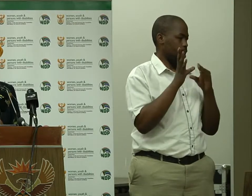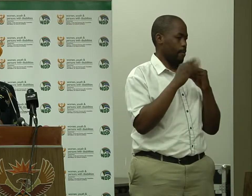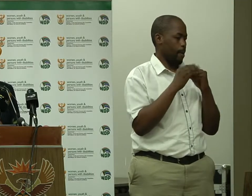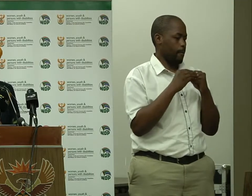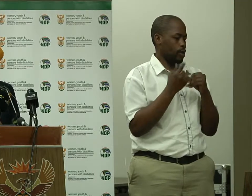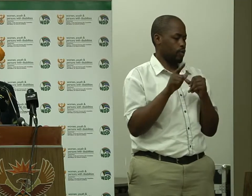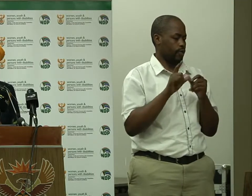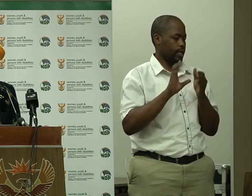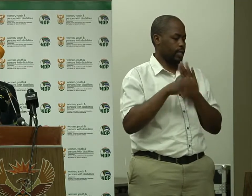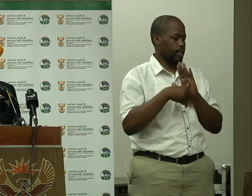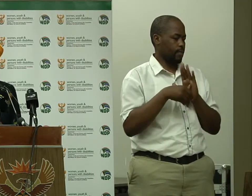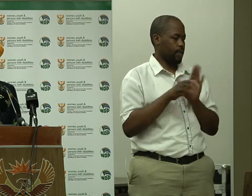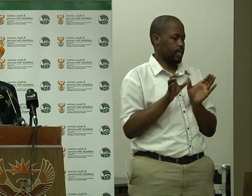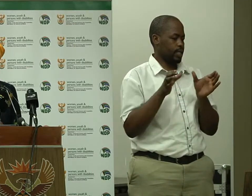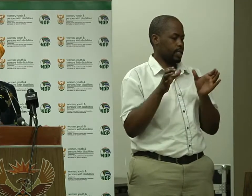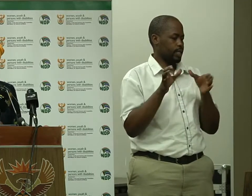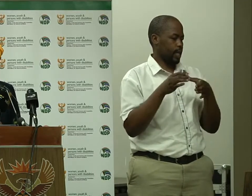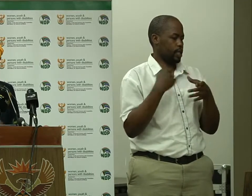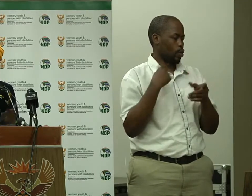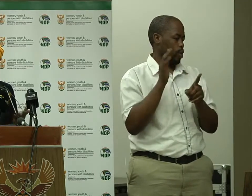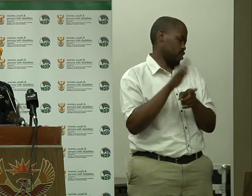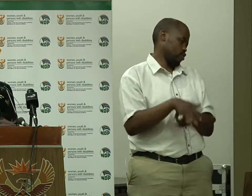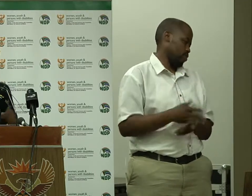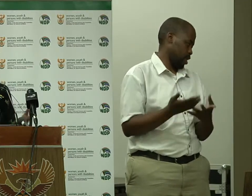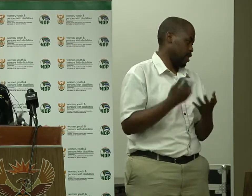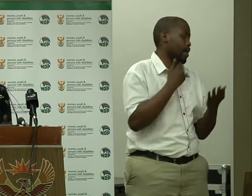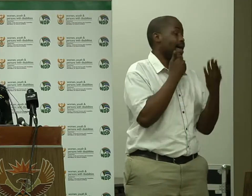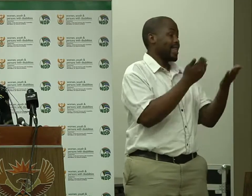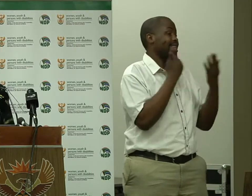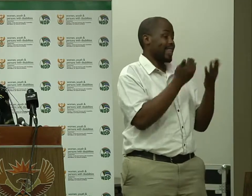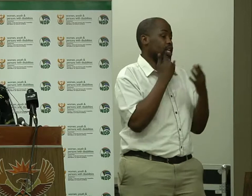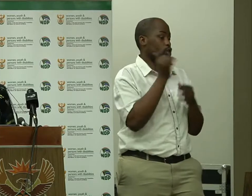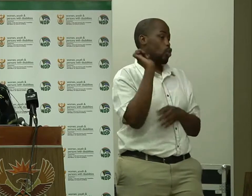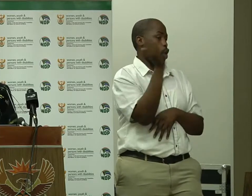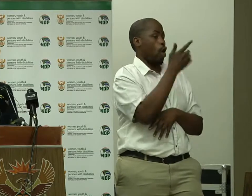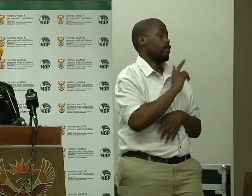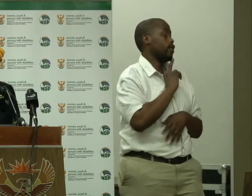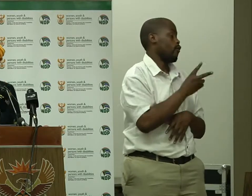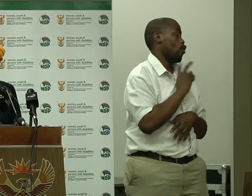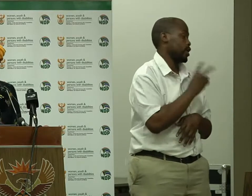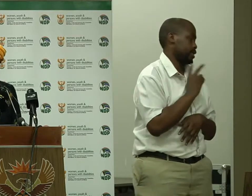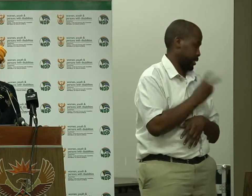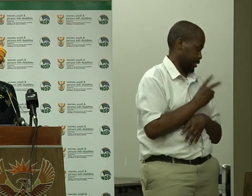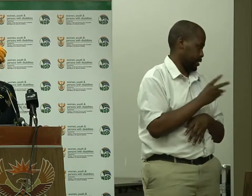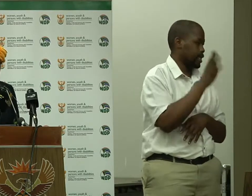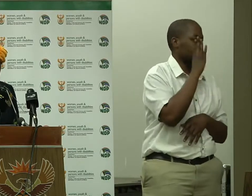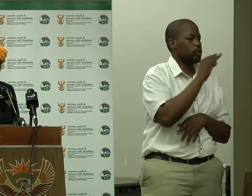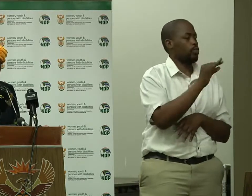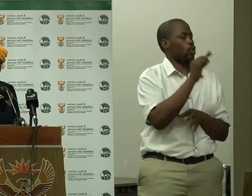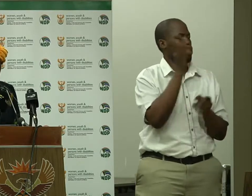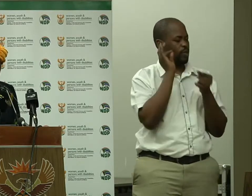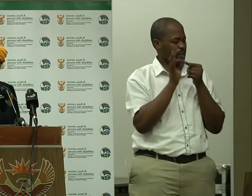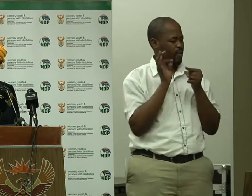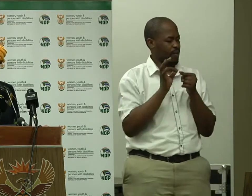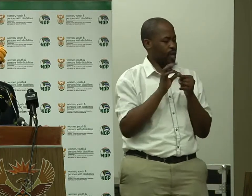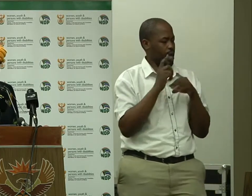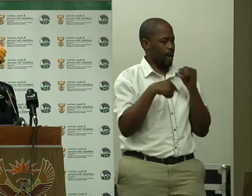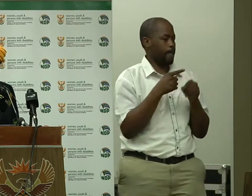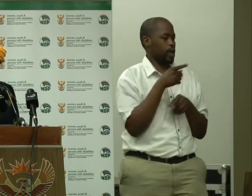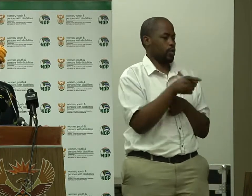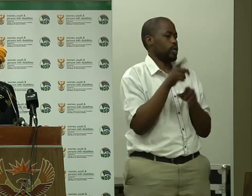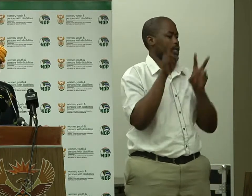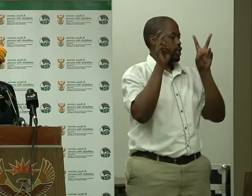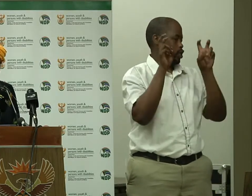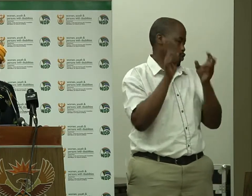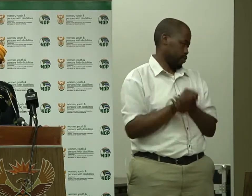the sector were marginalized. So thanks to all the voices that spoke specifically about